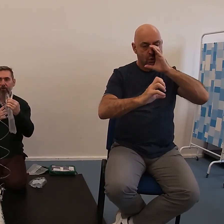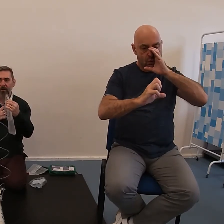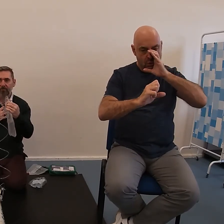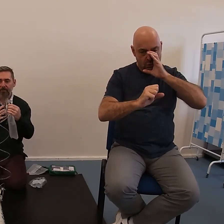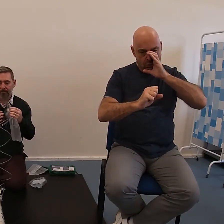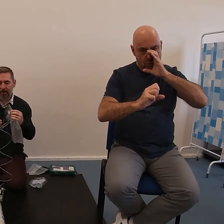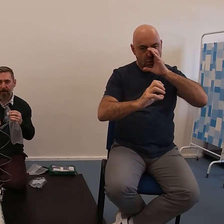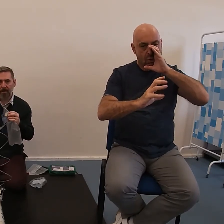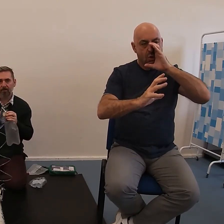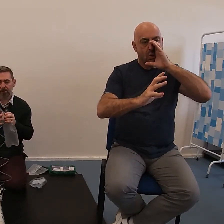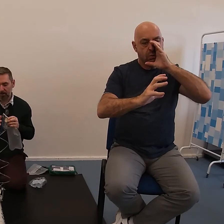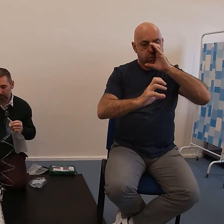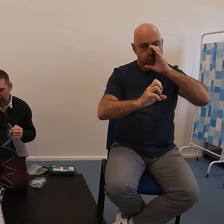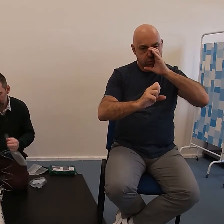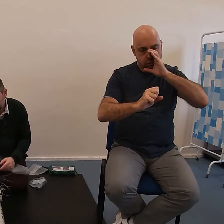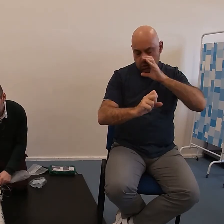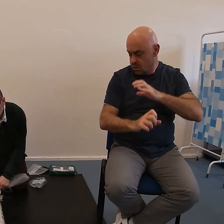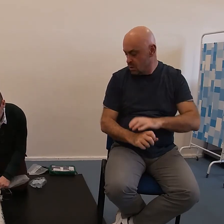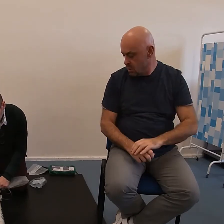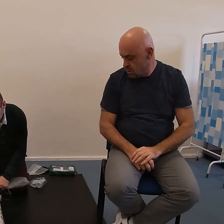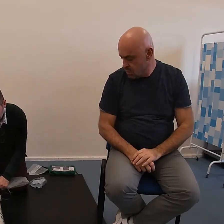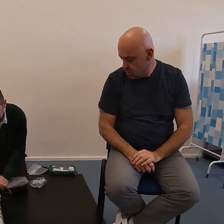I can breathe. Okay,